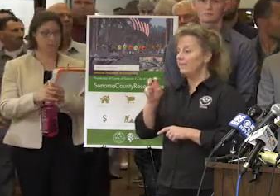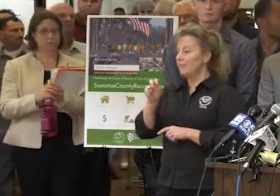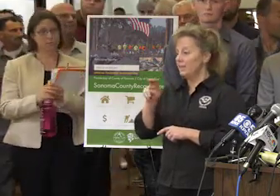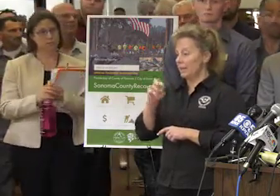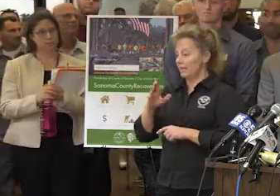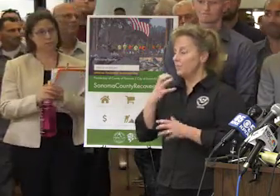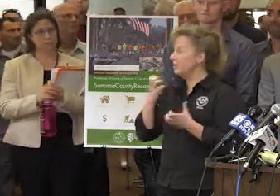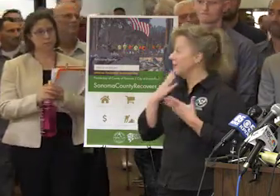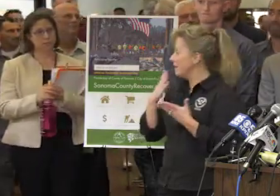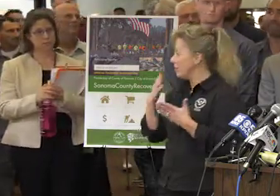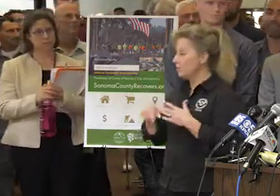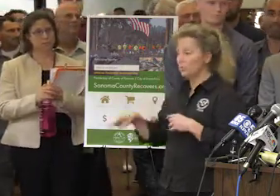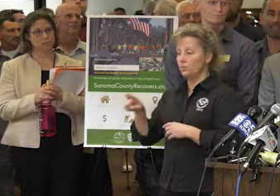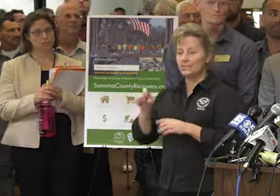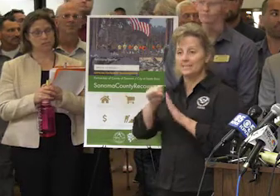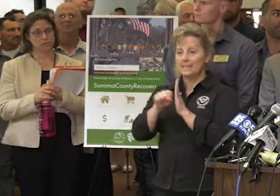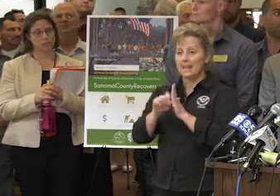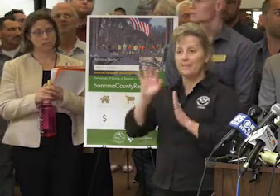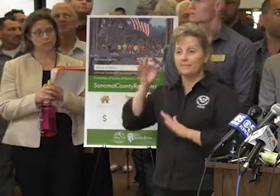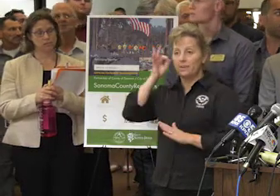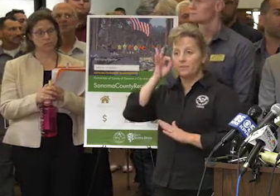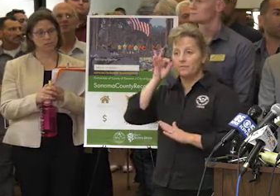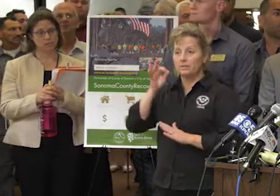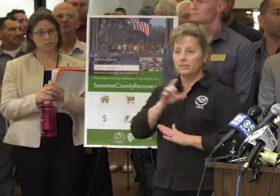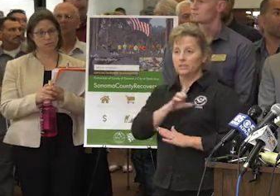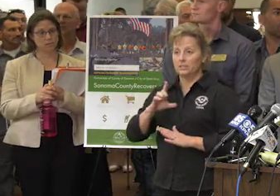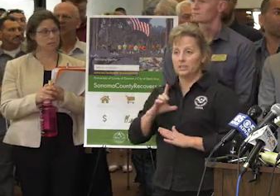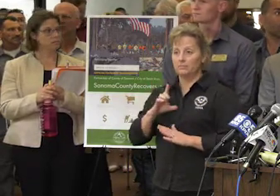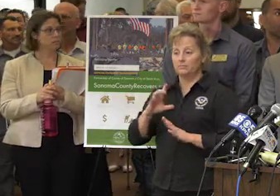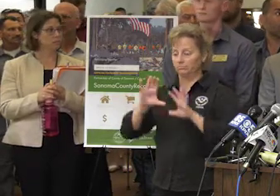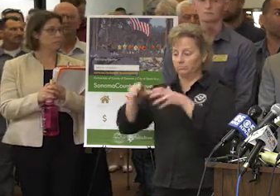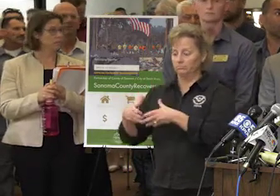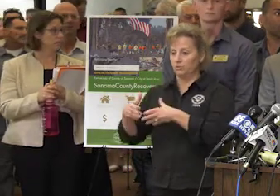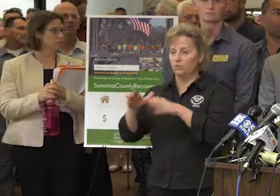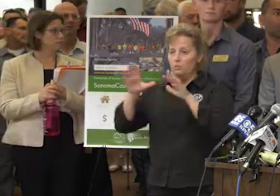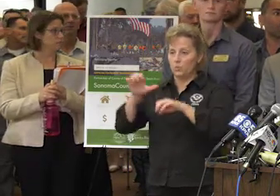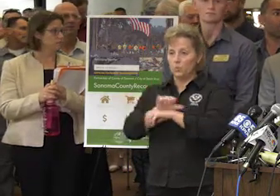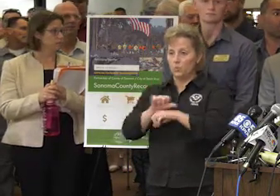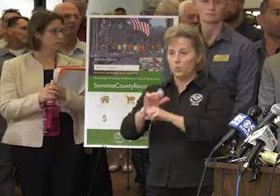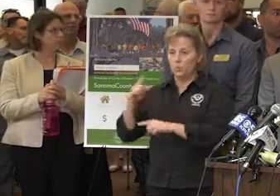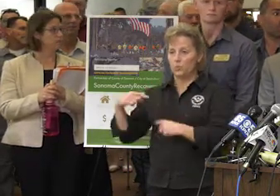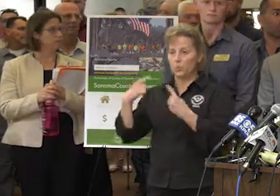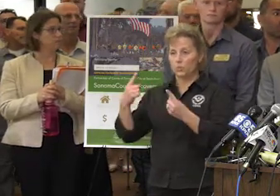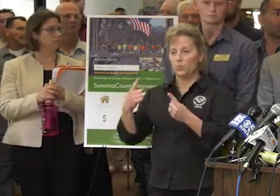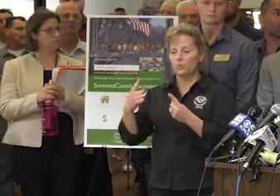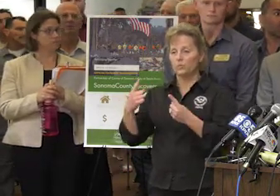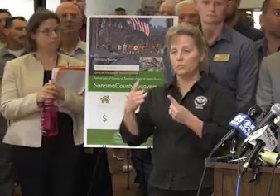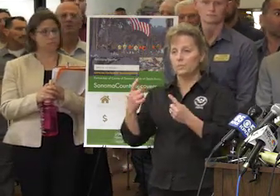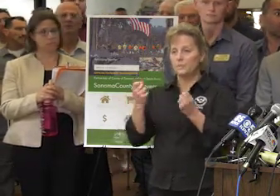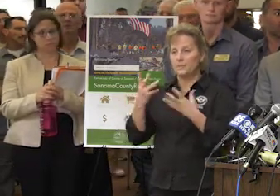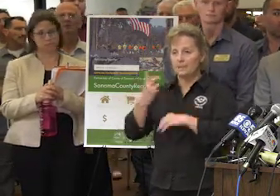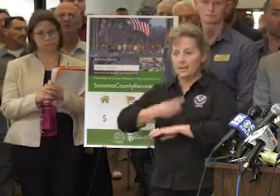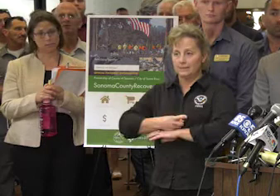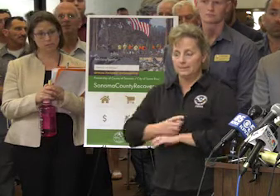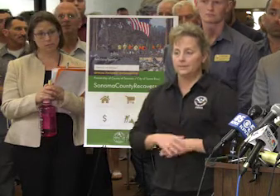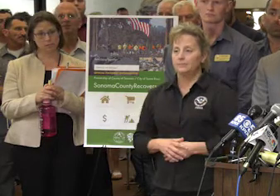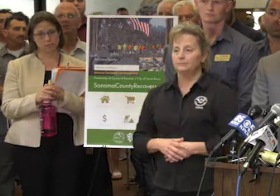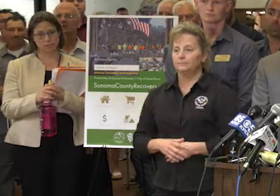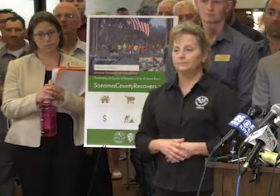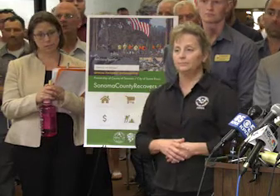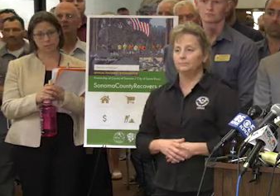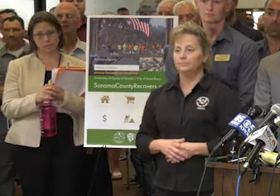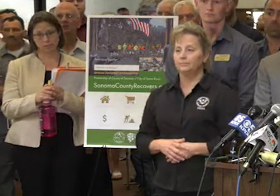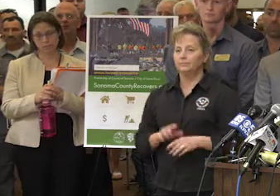thank you to our state and federal legislative delegation for all their incredible work over these past many days. And we're